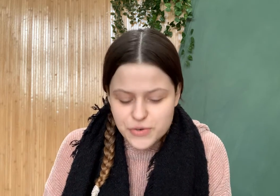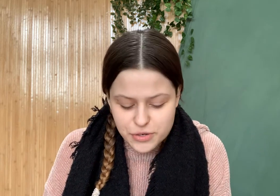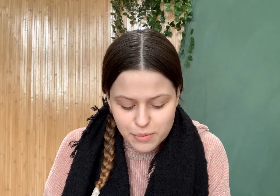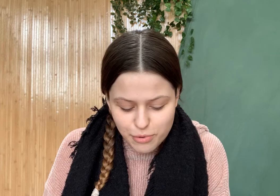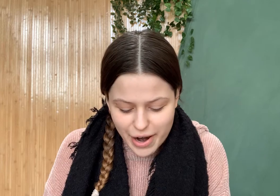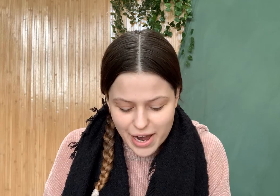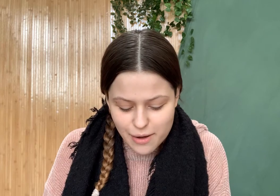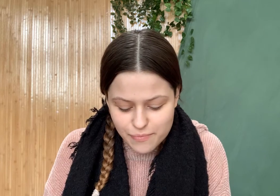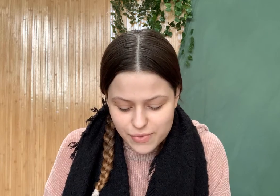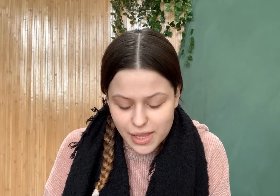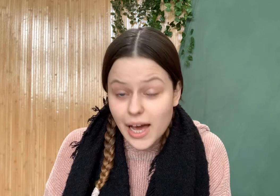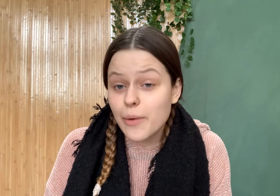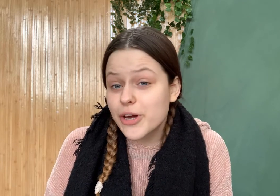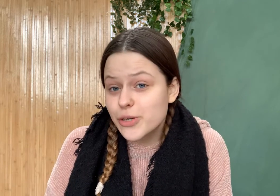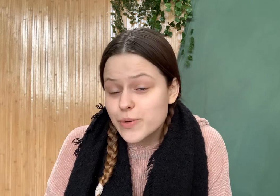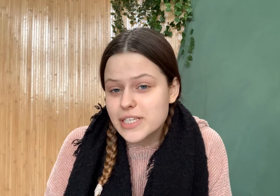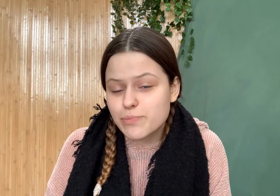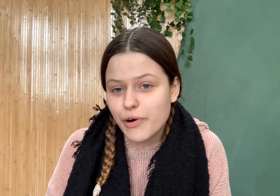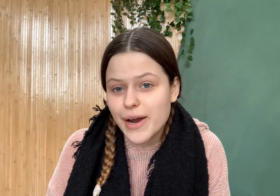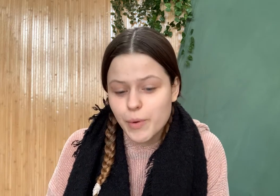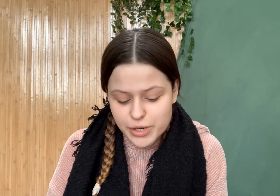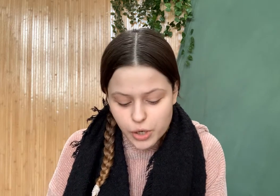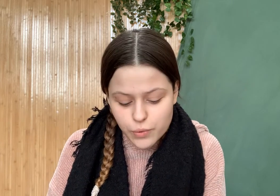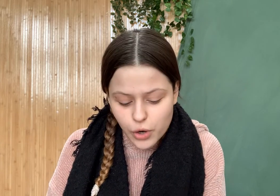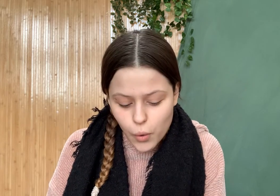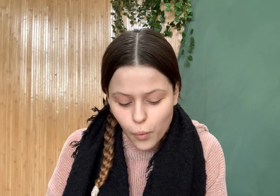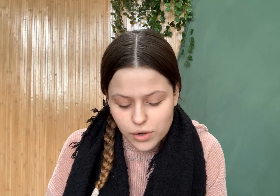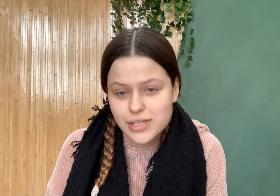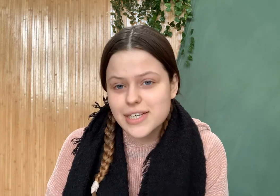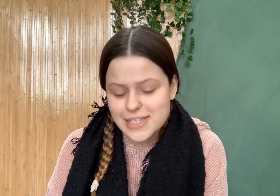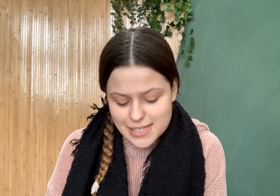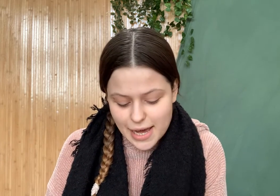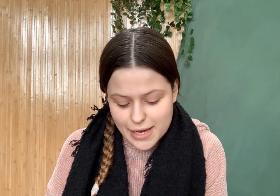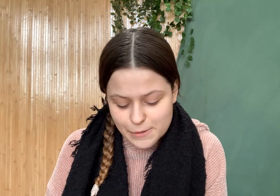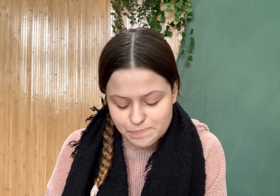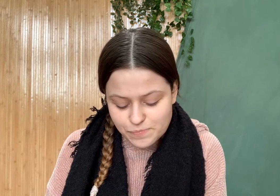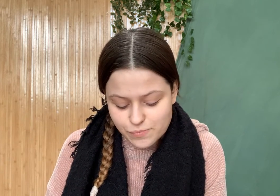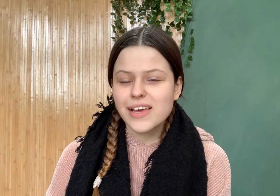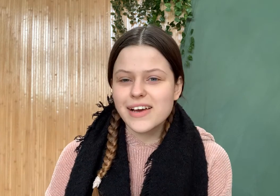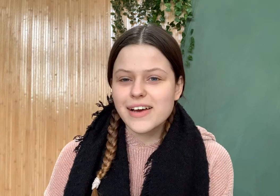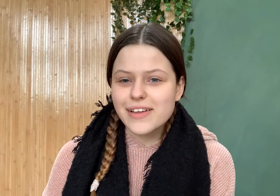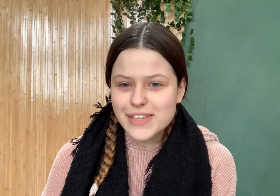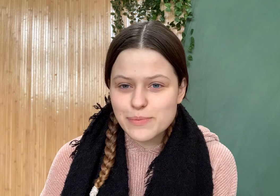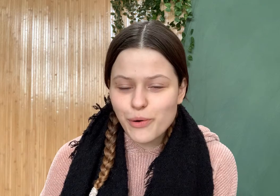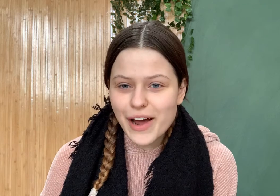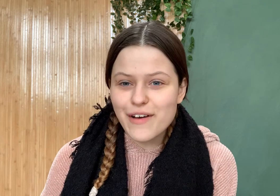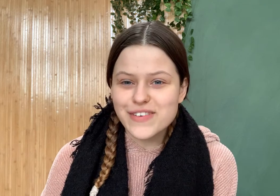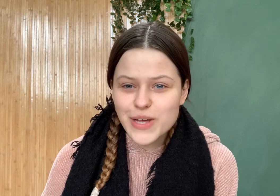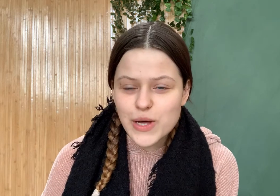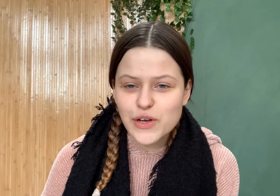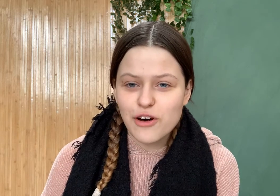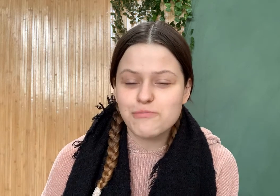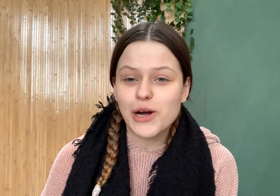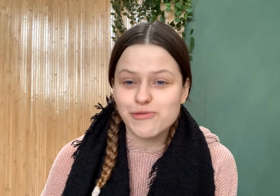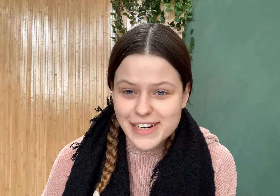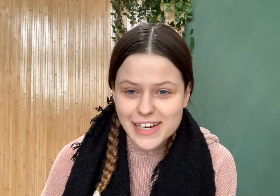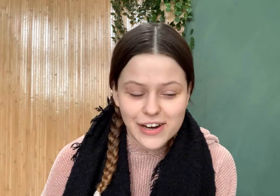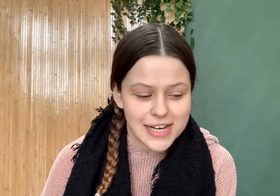good prayer, and we can use it to pray when we don't know what to say. This prayer starts off by